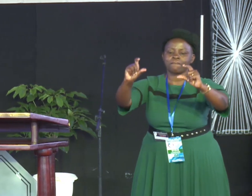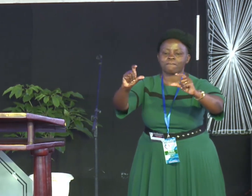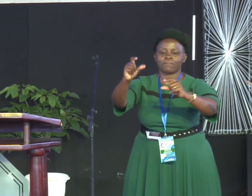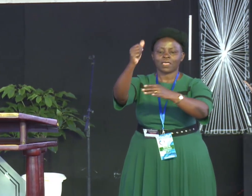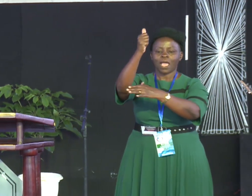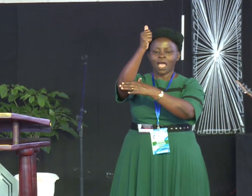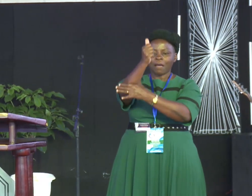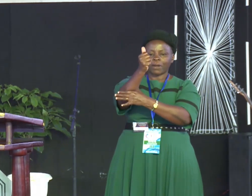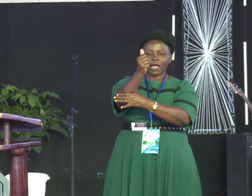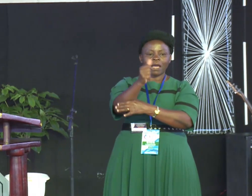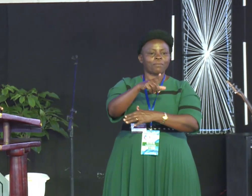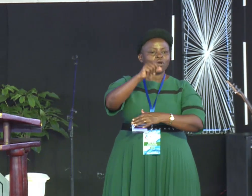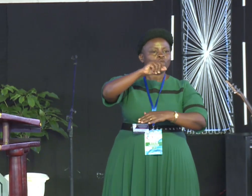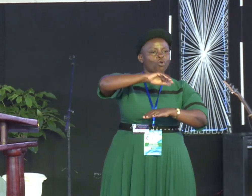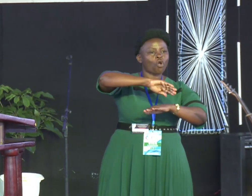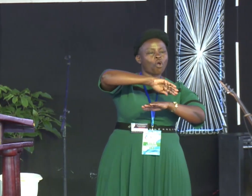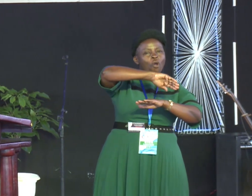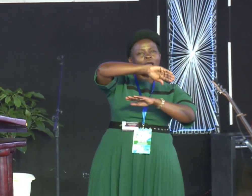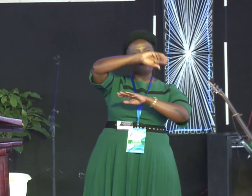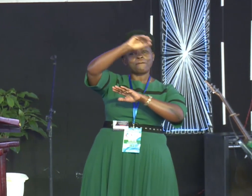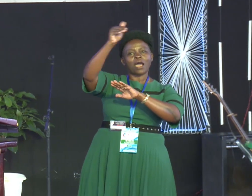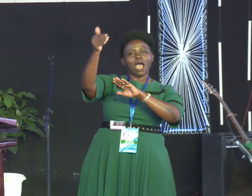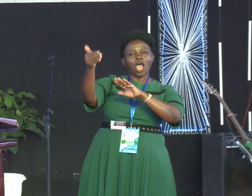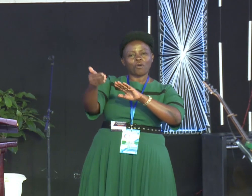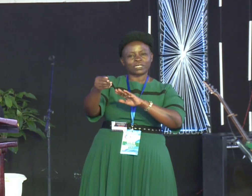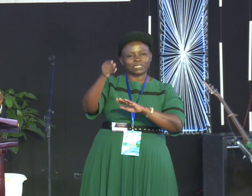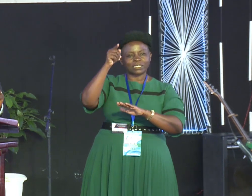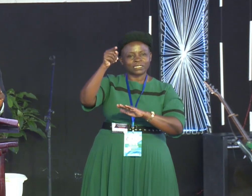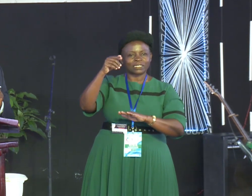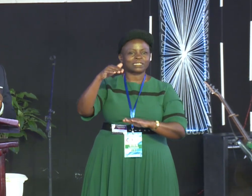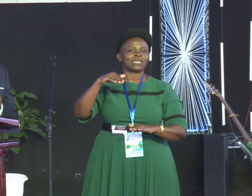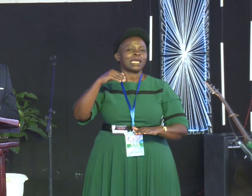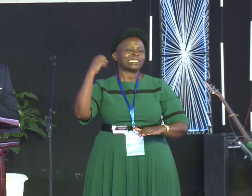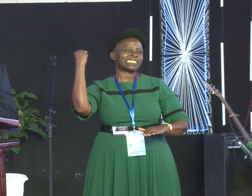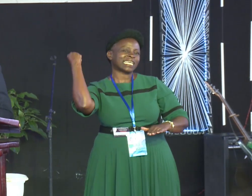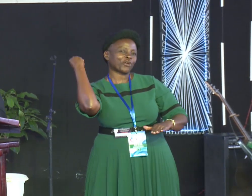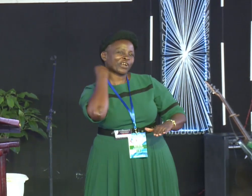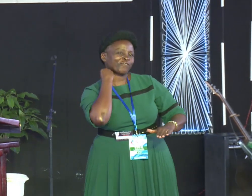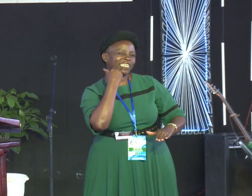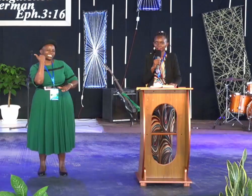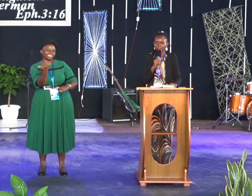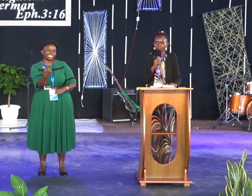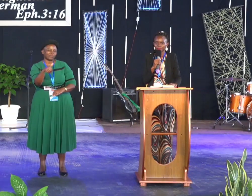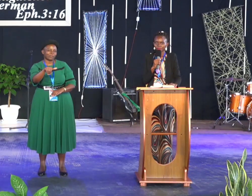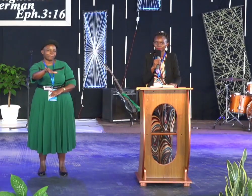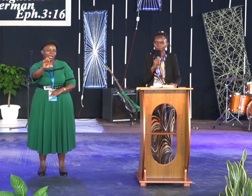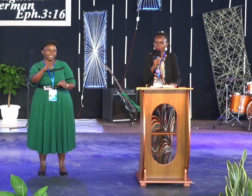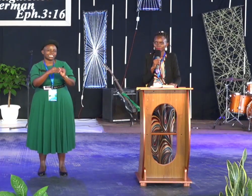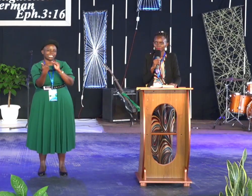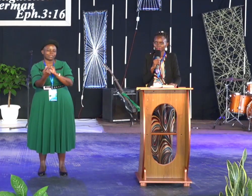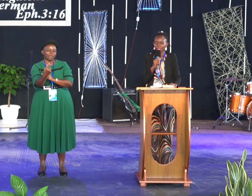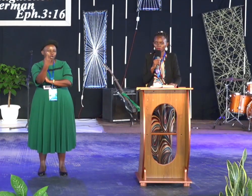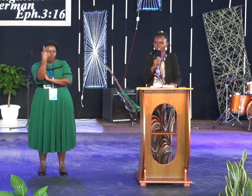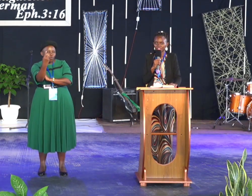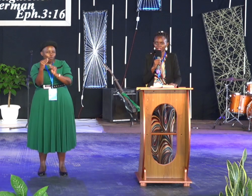Abraham. Namugamba genda ku Mountain Moriah. And told him go to Mountain Moriah. Osaddako omwanawo. And sacrifice your son. Wombu